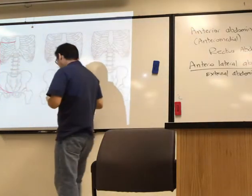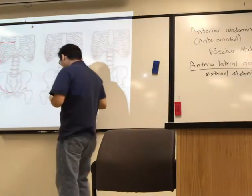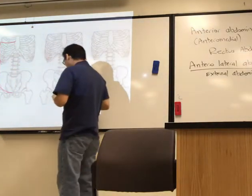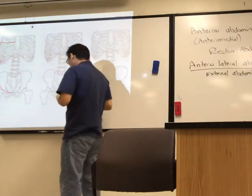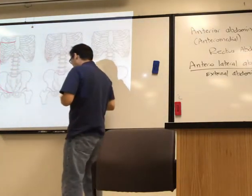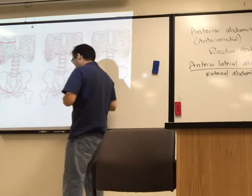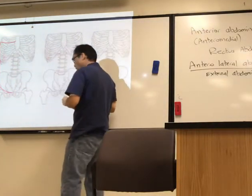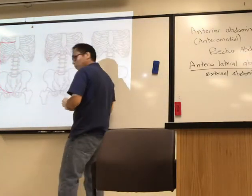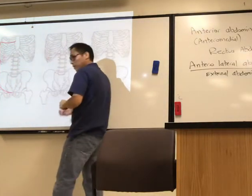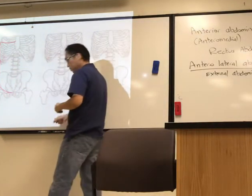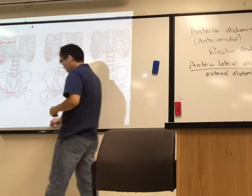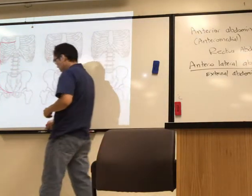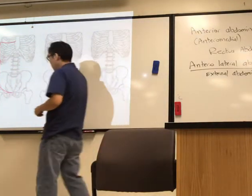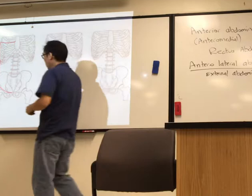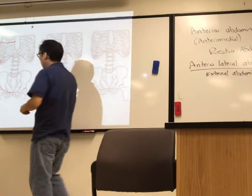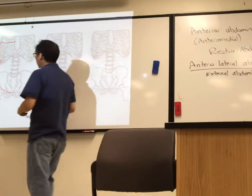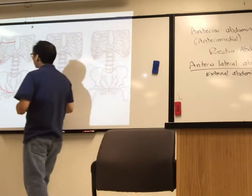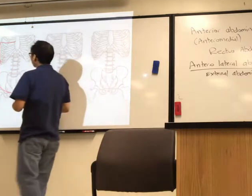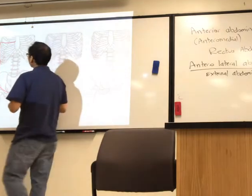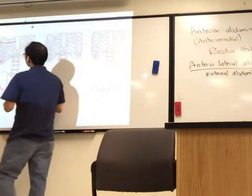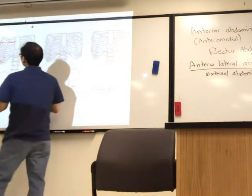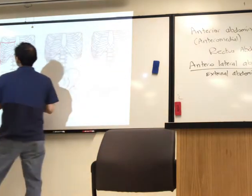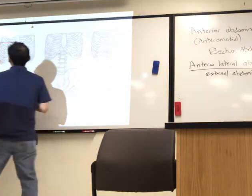And always draw linea alba.